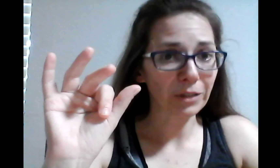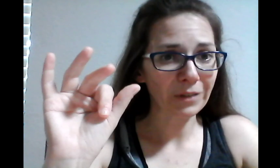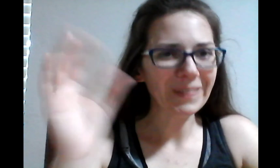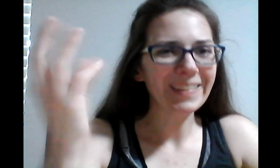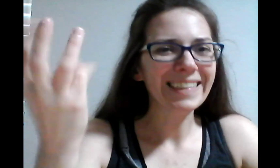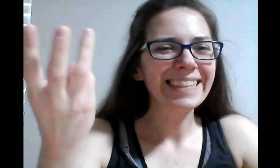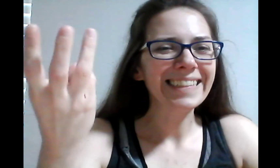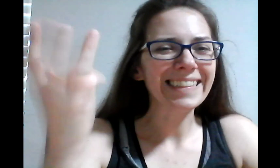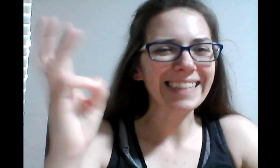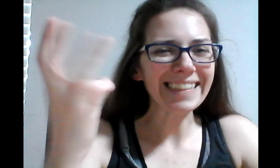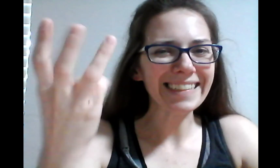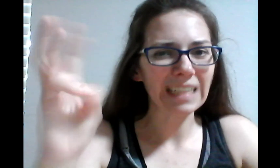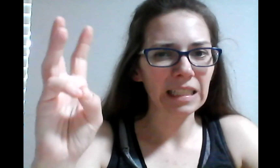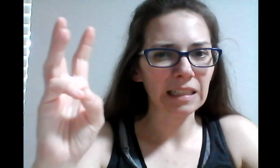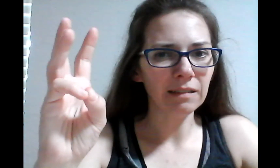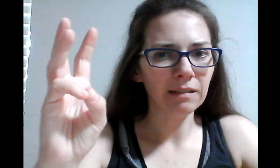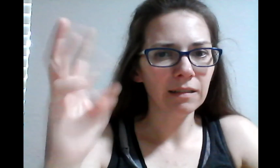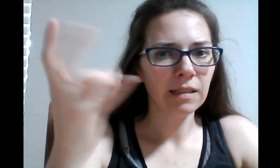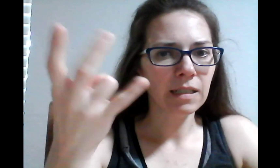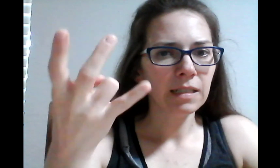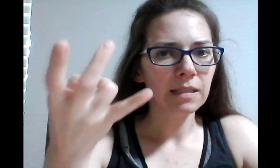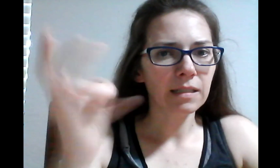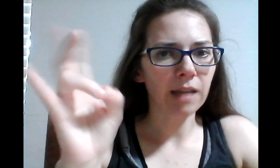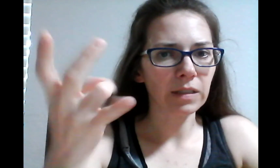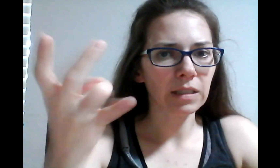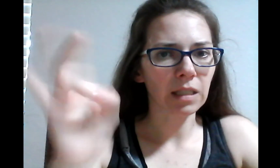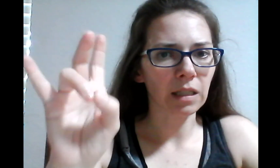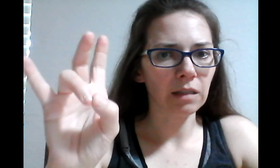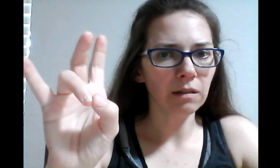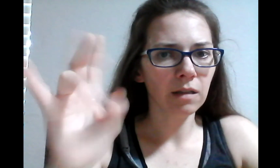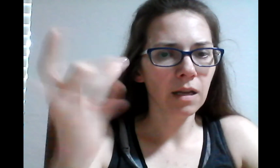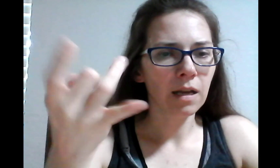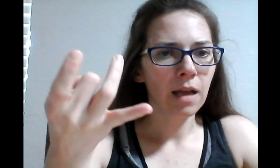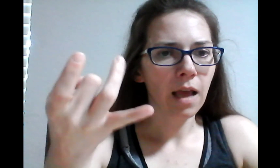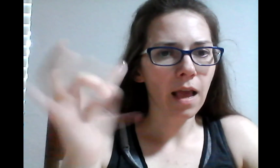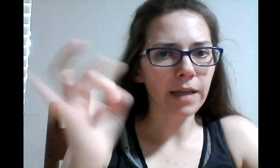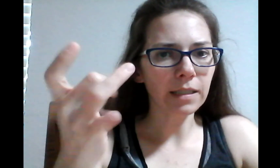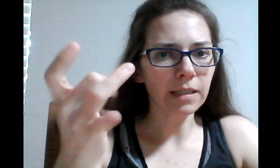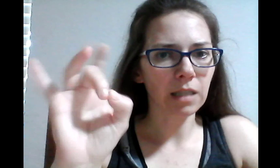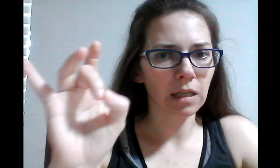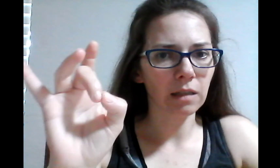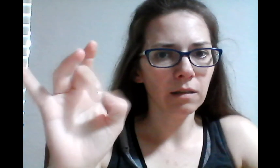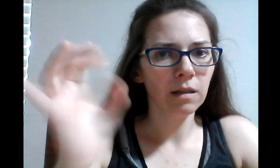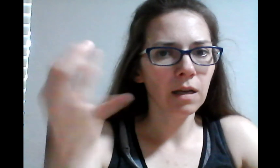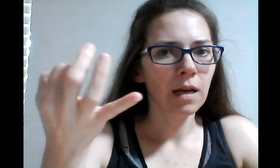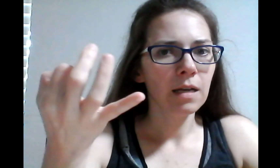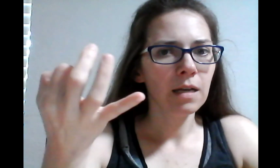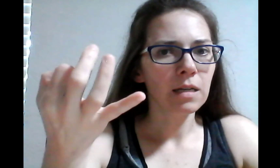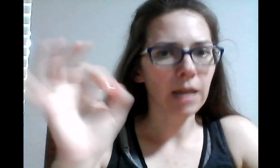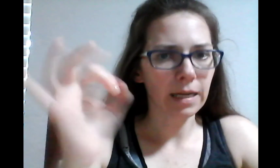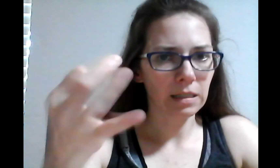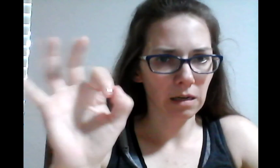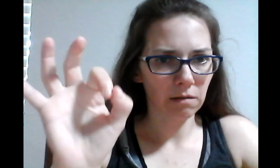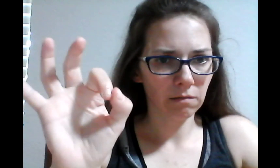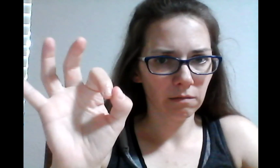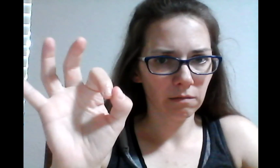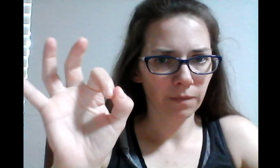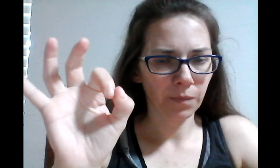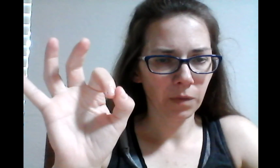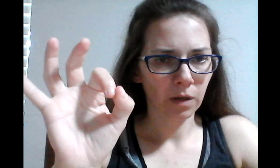do 16, 17, 18, 19. So